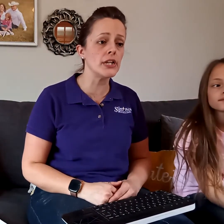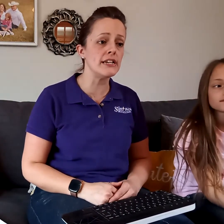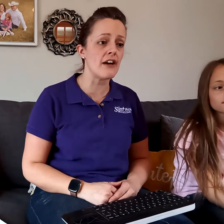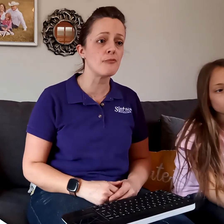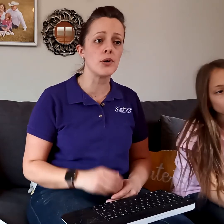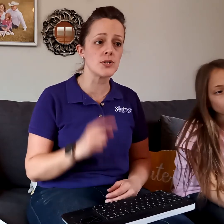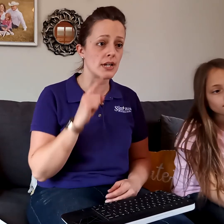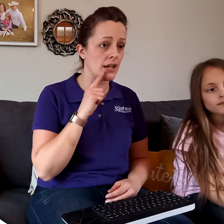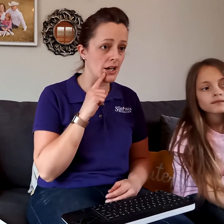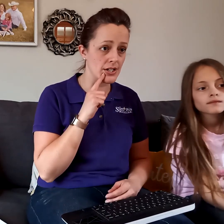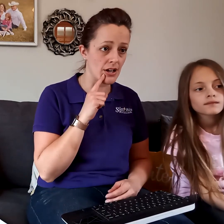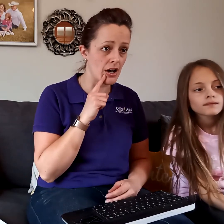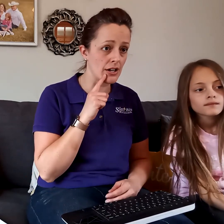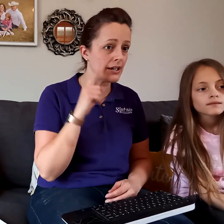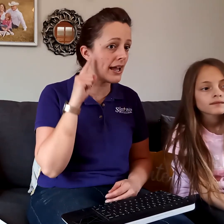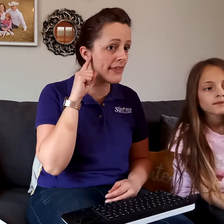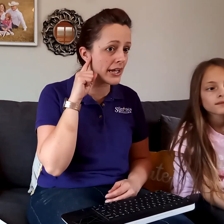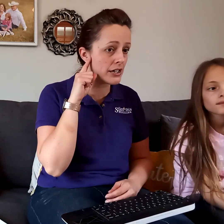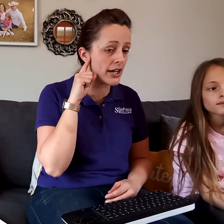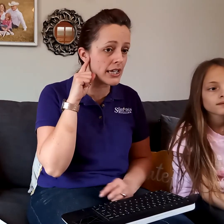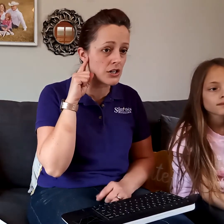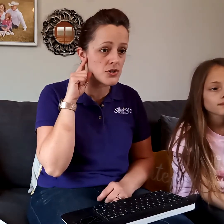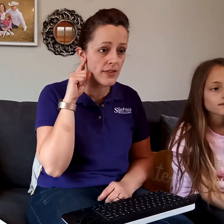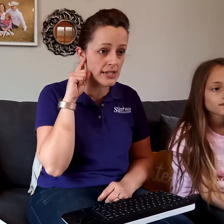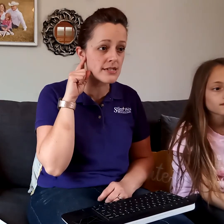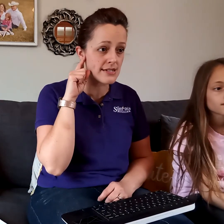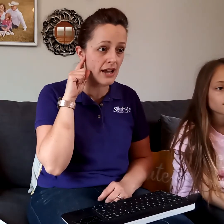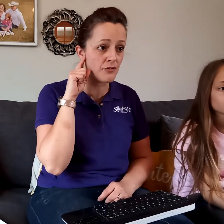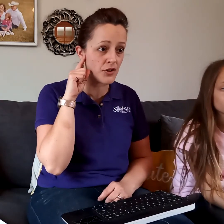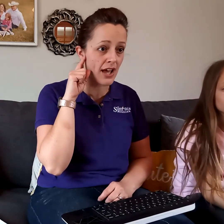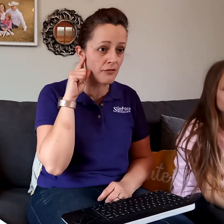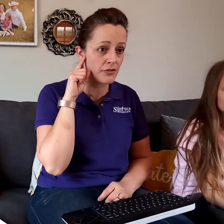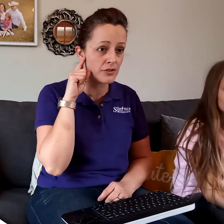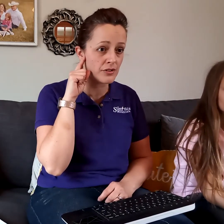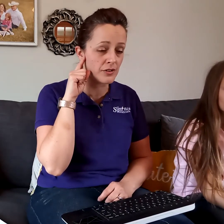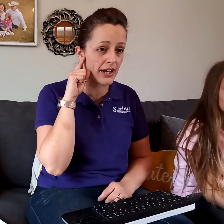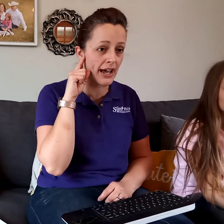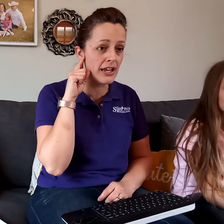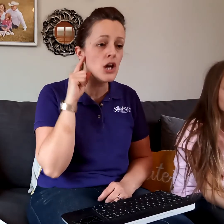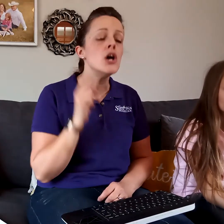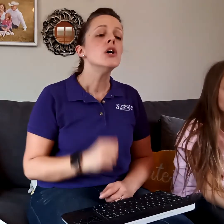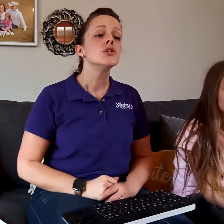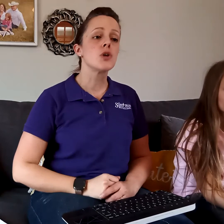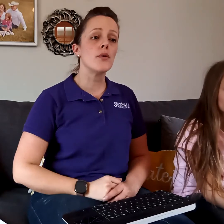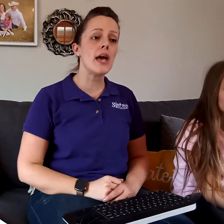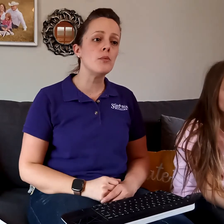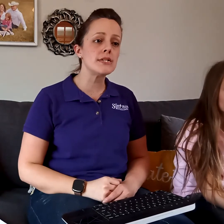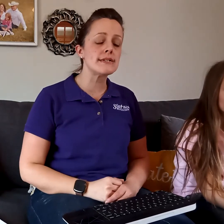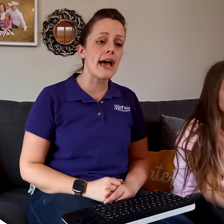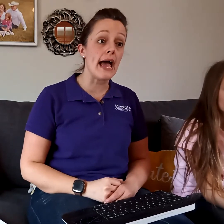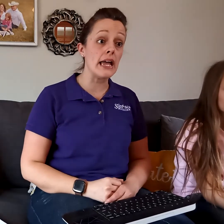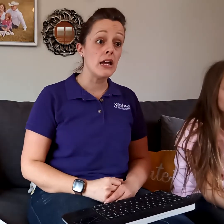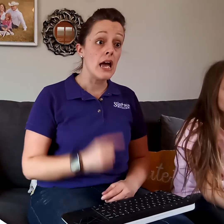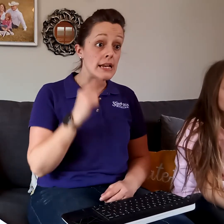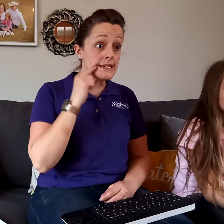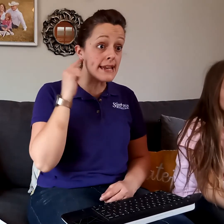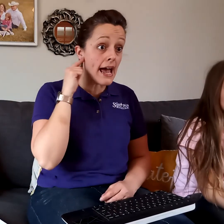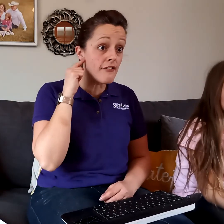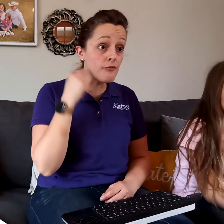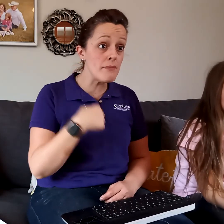deaf person cannot talk and they cannot hear. So that's the sign for deaf. Okay? So they would say, deaf me.